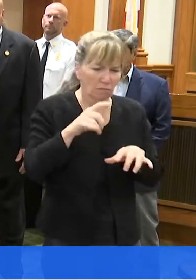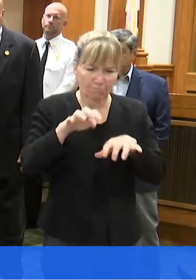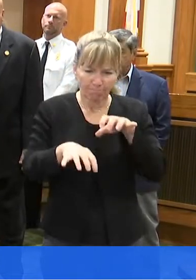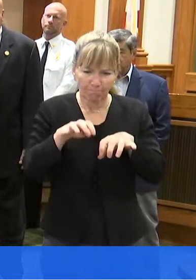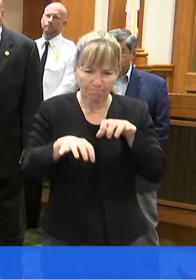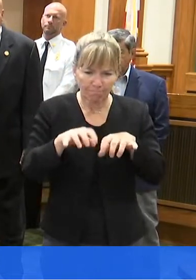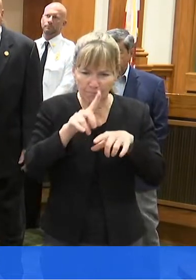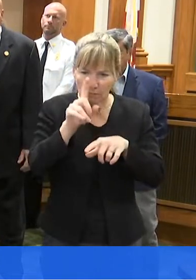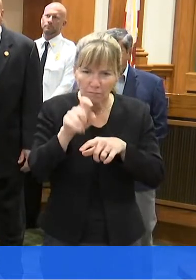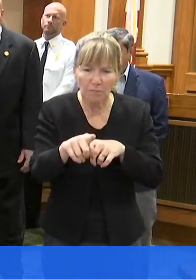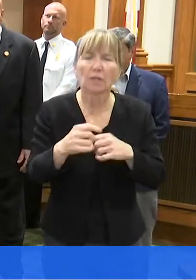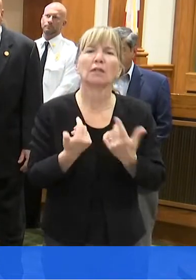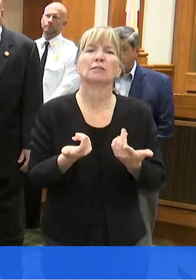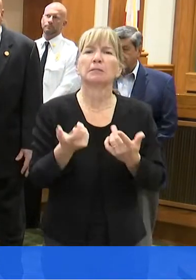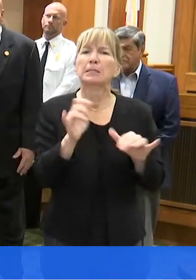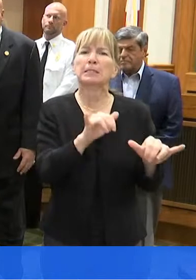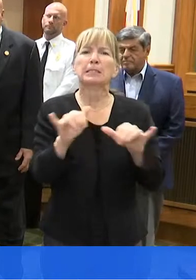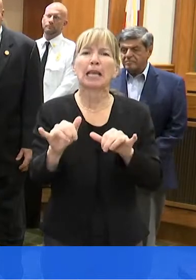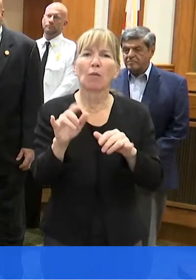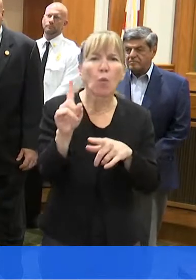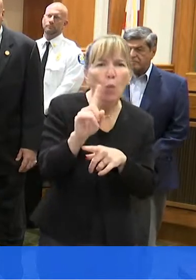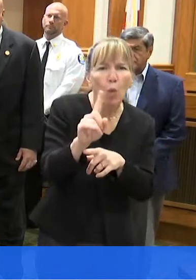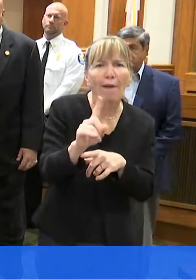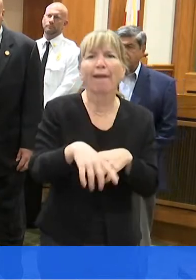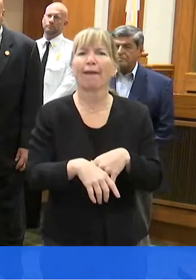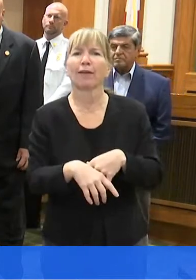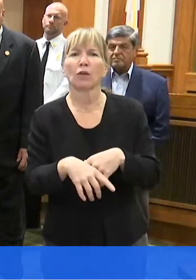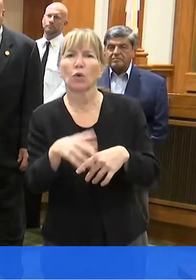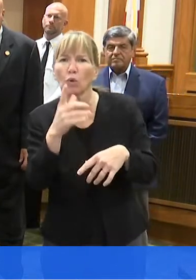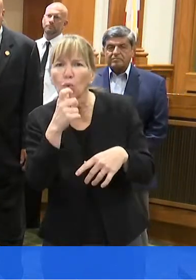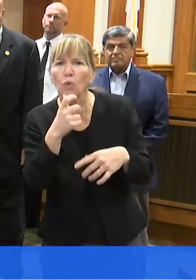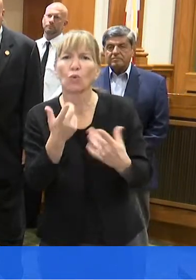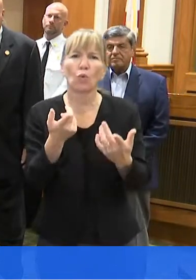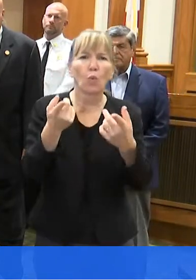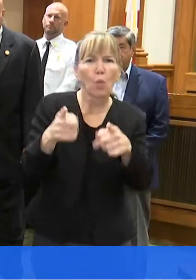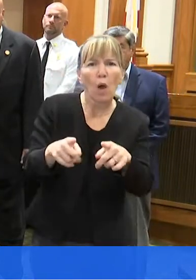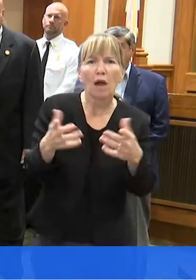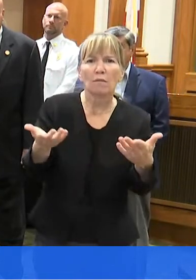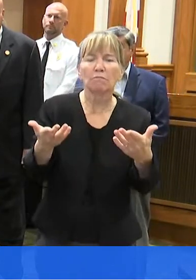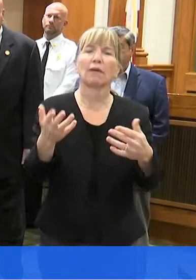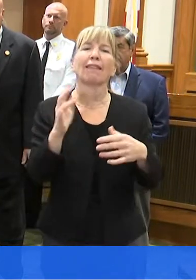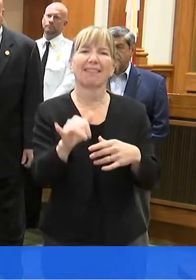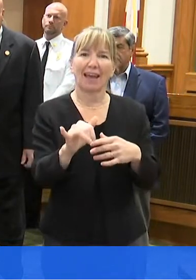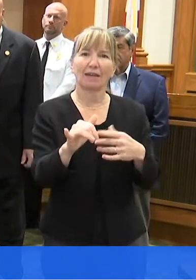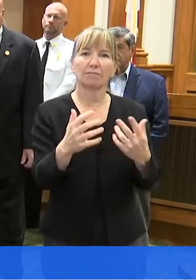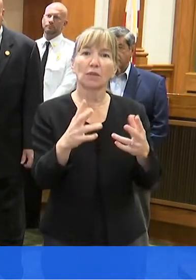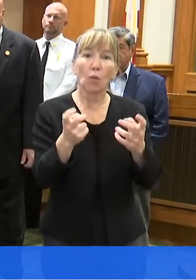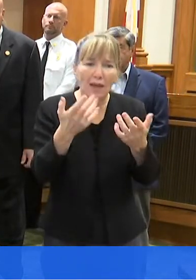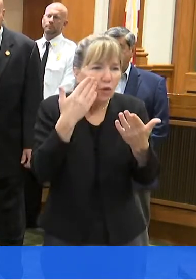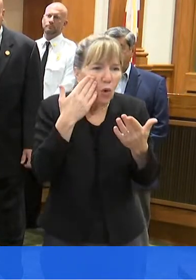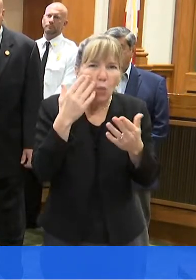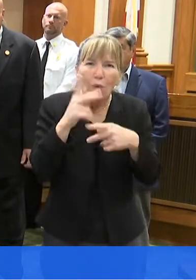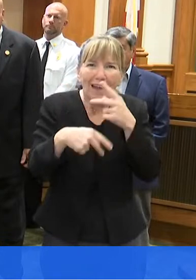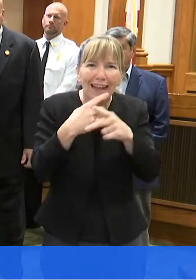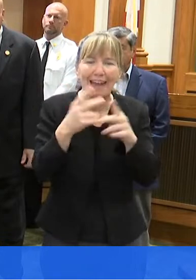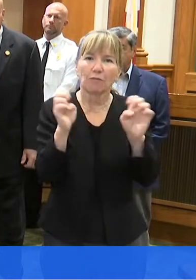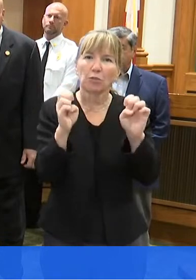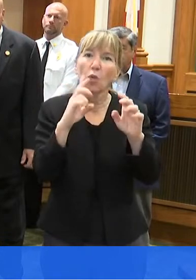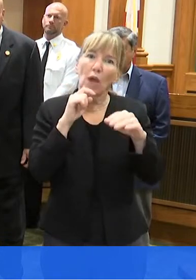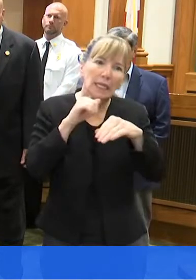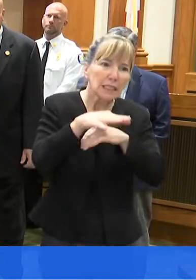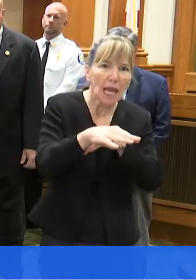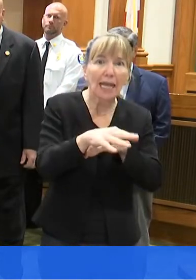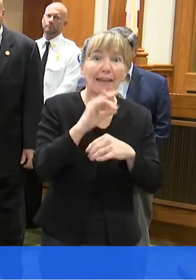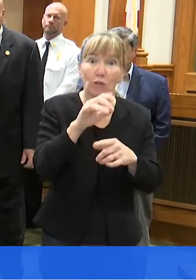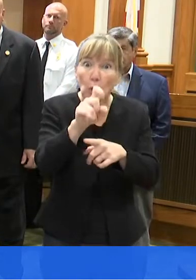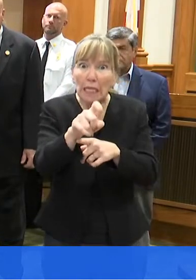case. They'll ask similar questions to be able to narrow down and pinpoint not only the location, but the nature of the emergency so that we're sending the right